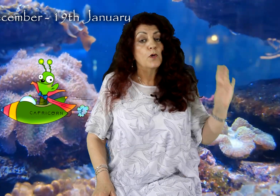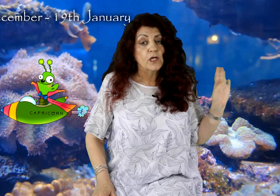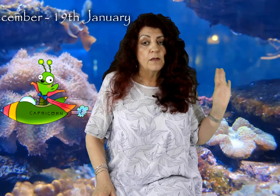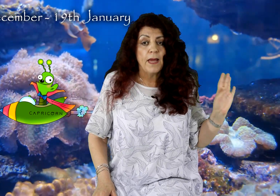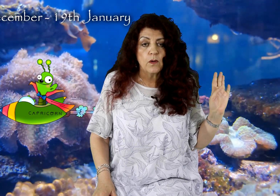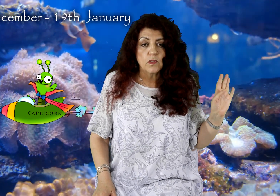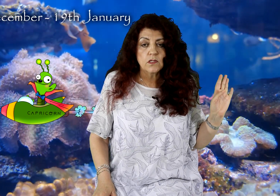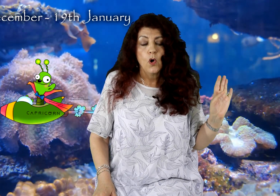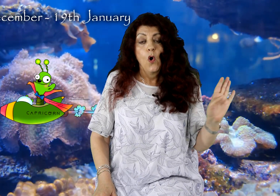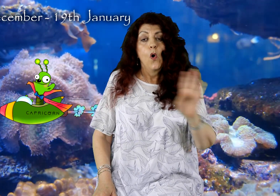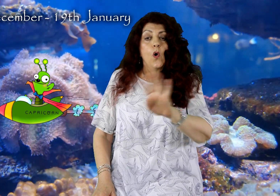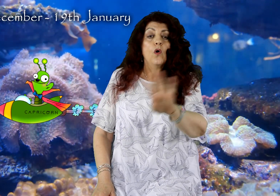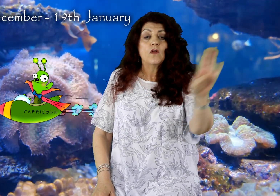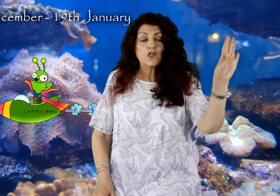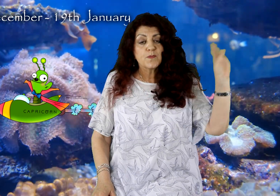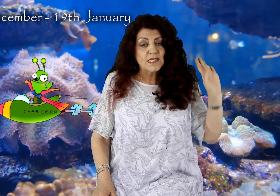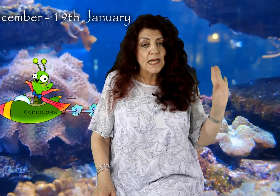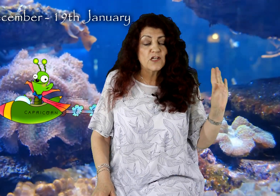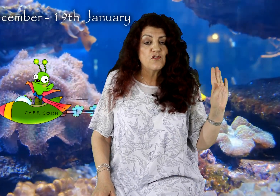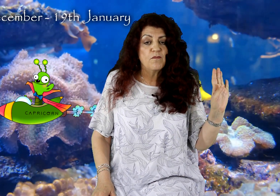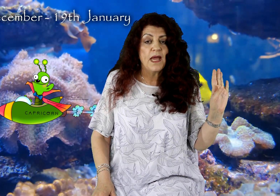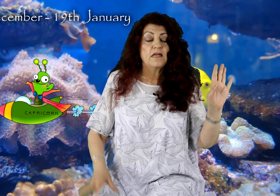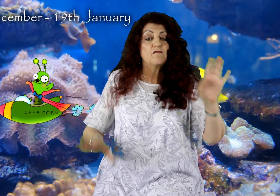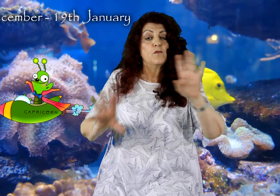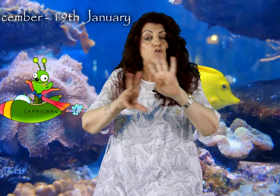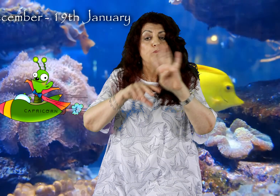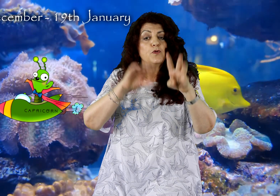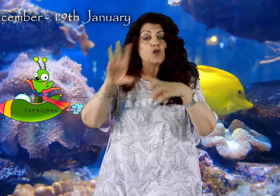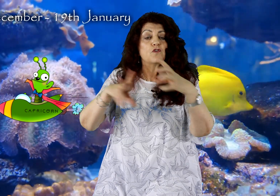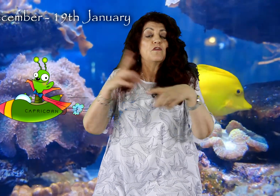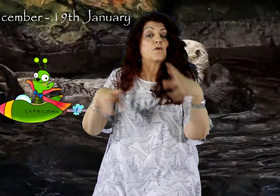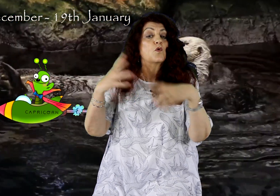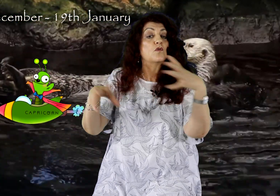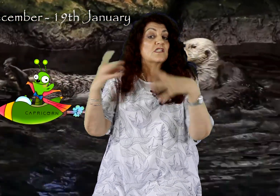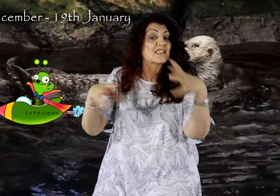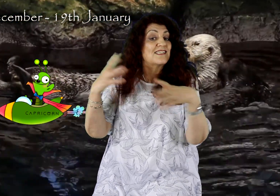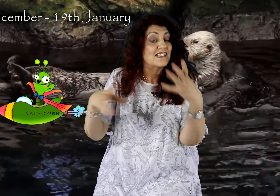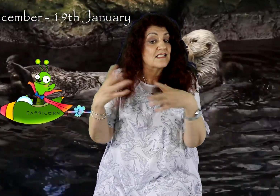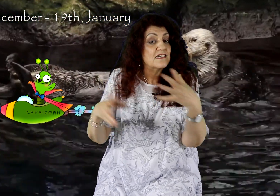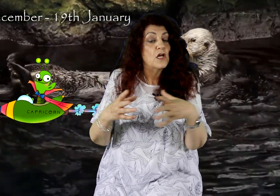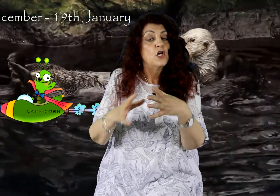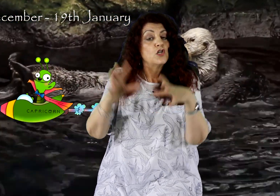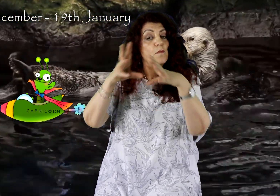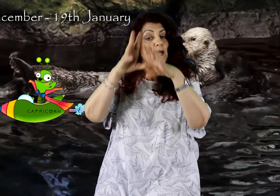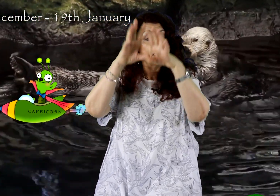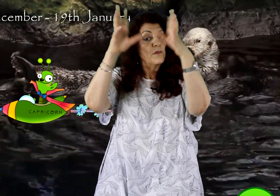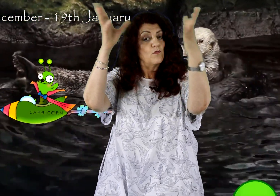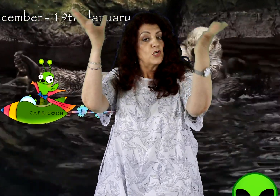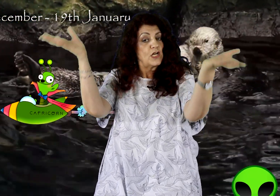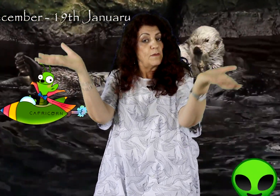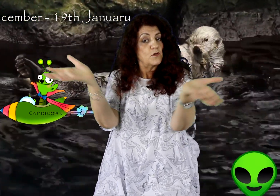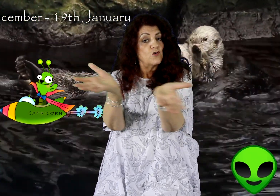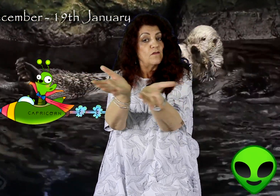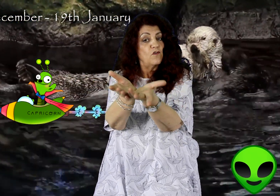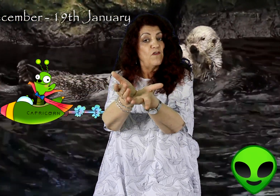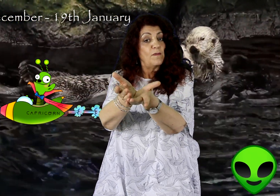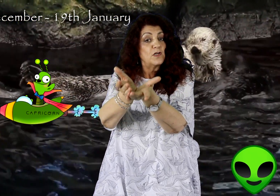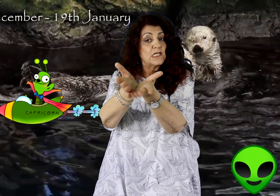looking backwards. All those mistakes you've made have merged beautifully with all the successes to make up the rich tapestry of your fabulous